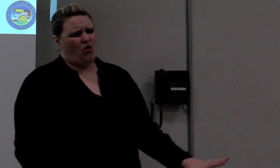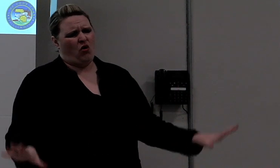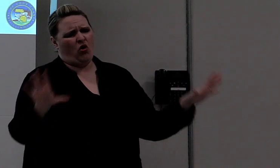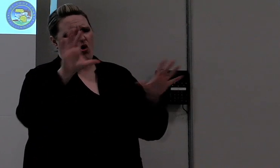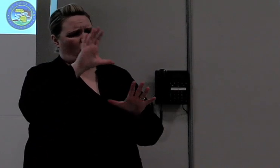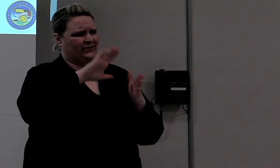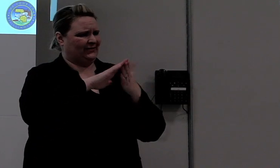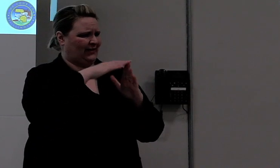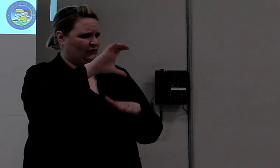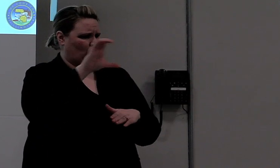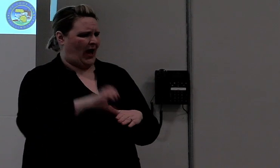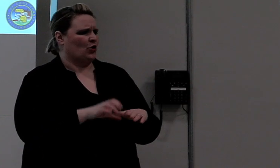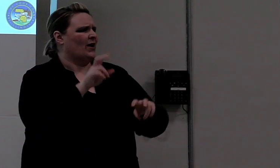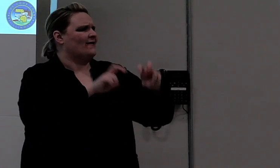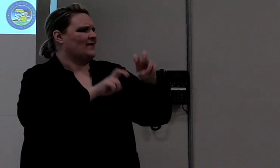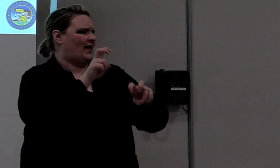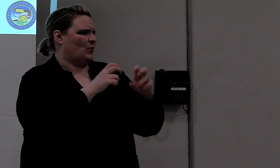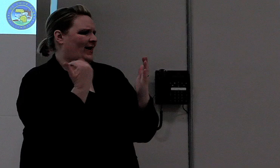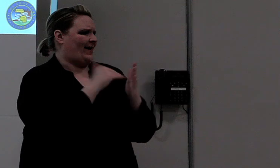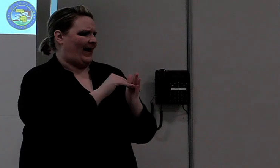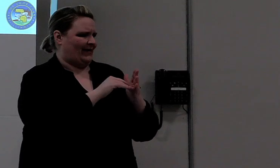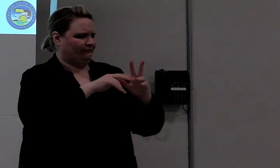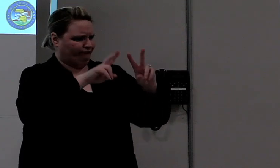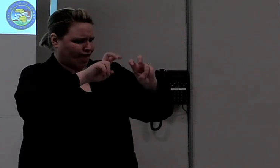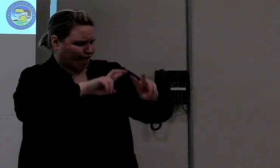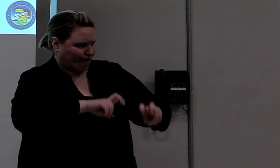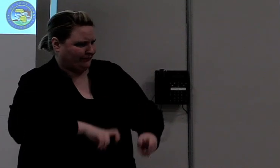being reevaluated this year.